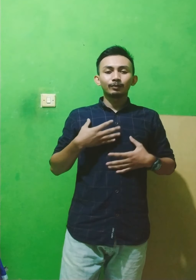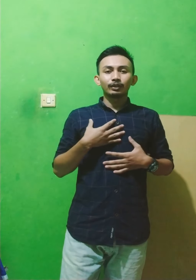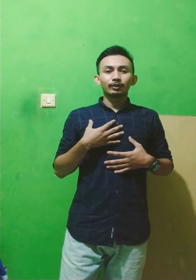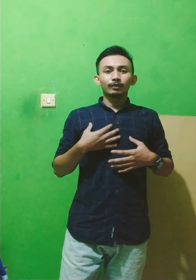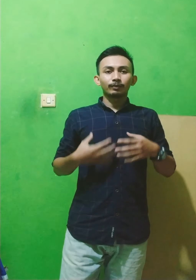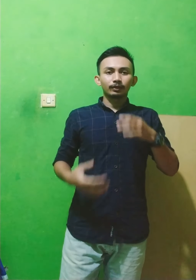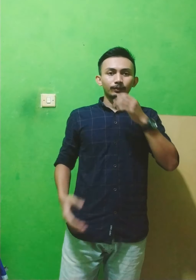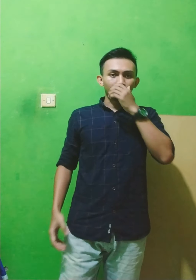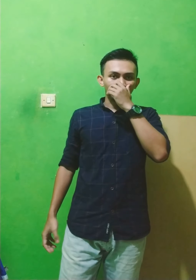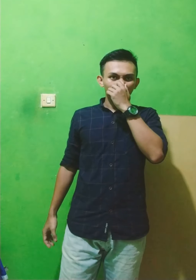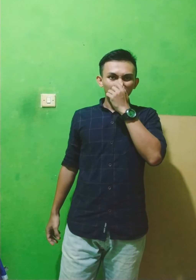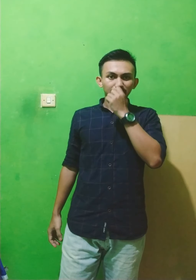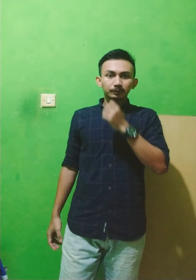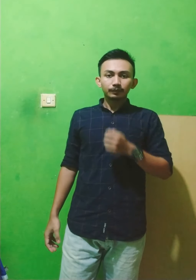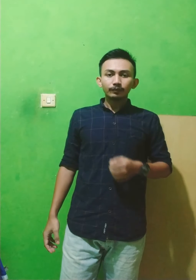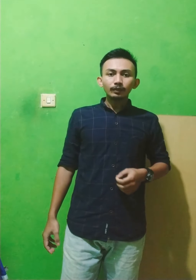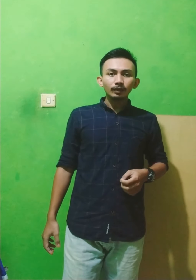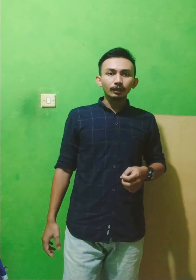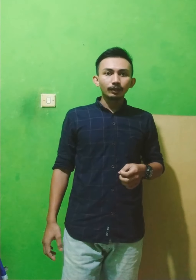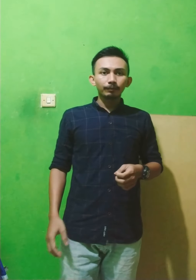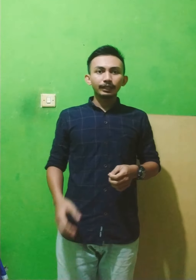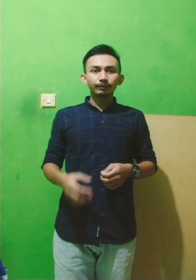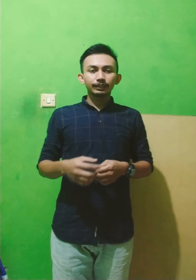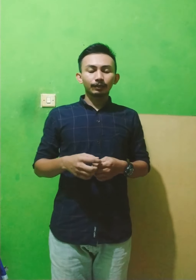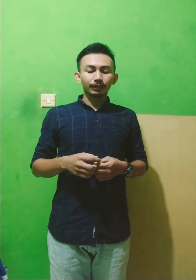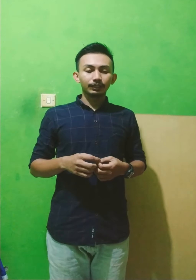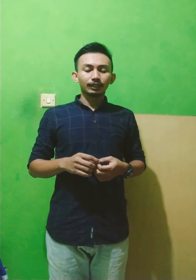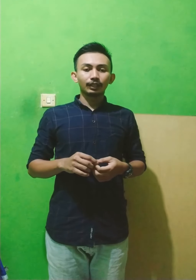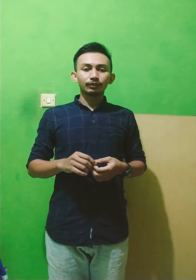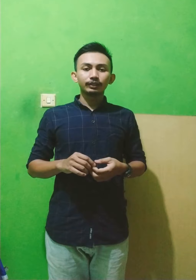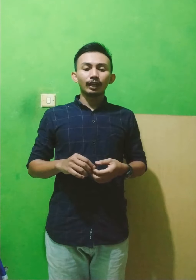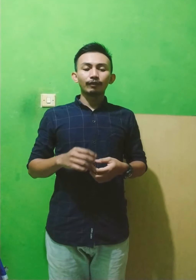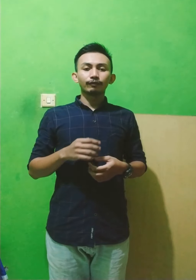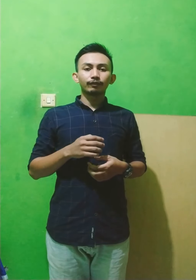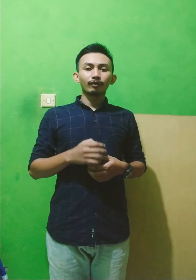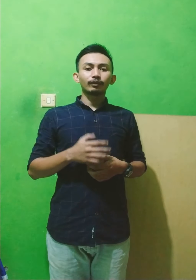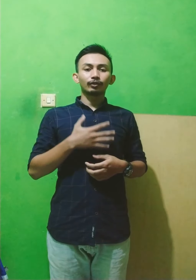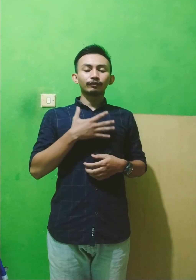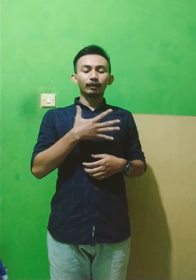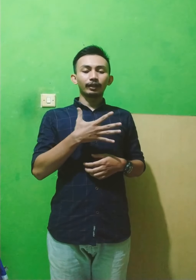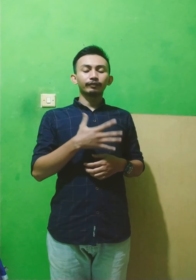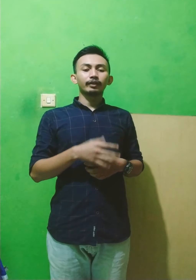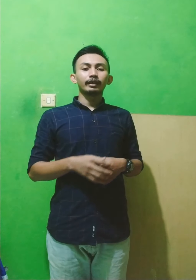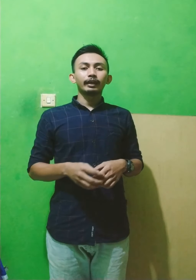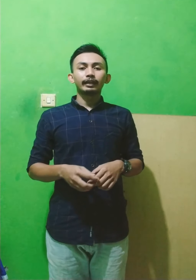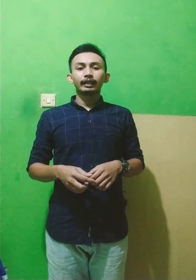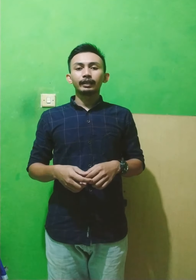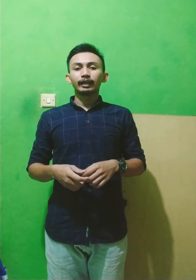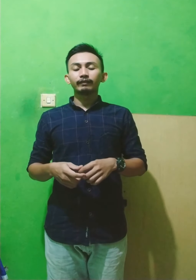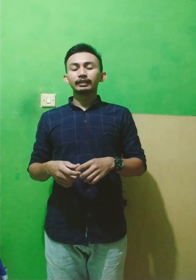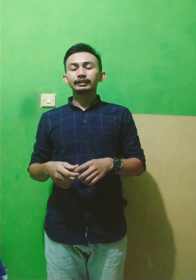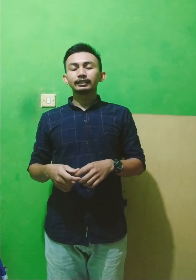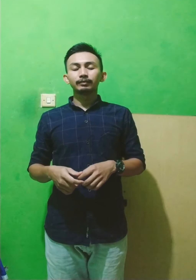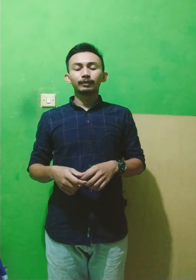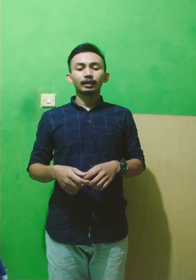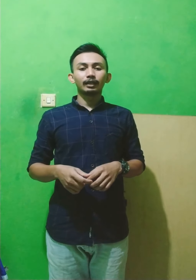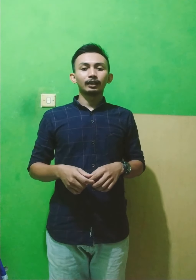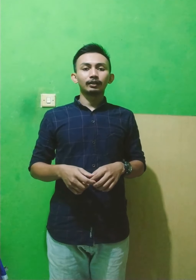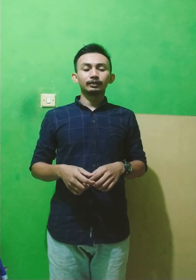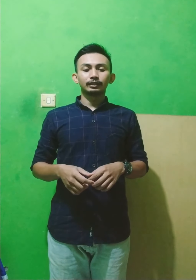Assalamualaikum warahmatullahi wabarakatuh. My name is Ahmad Rizalaluddin. I'm from Group 5 and I have the lesson about the